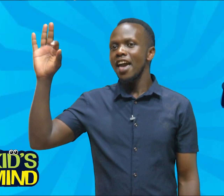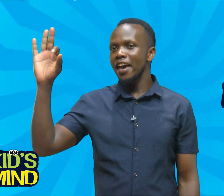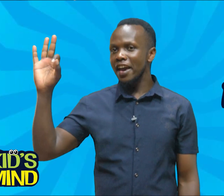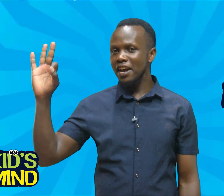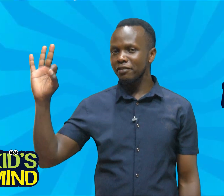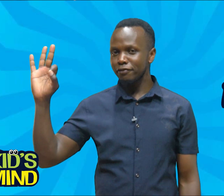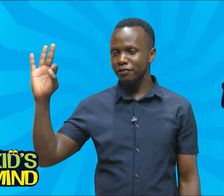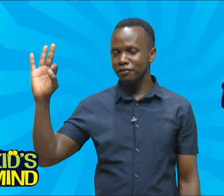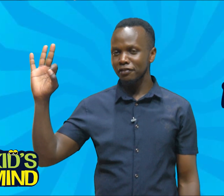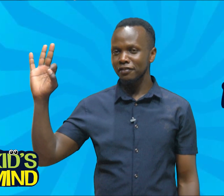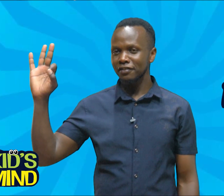F,